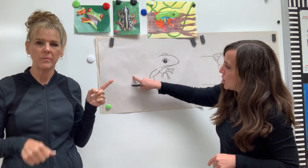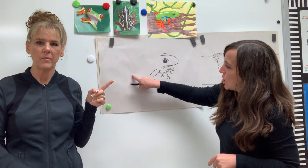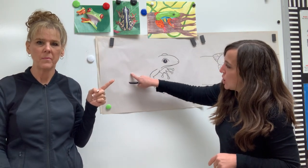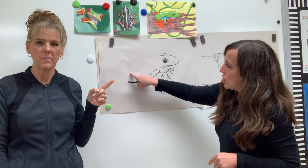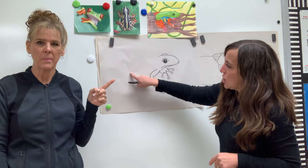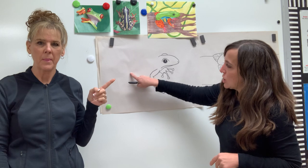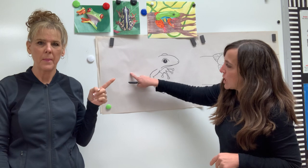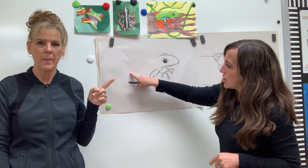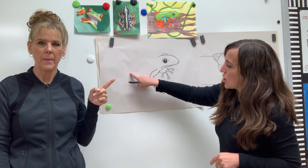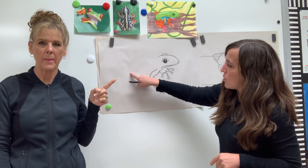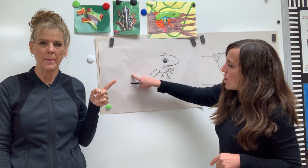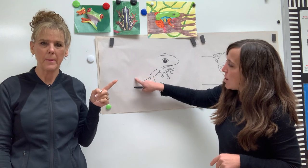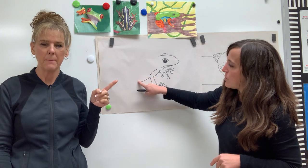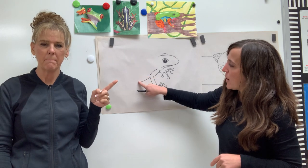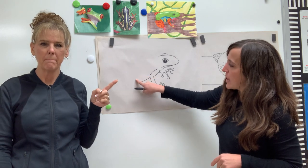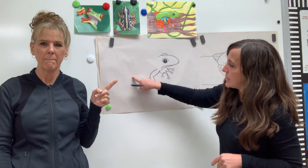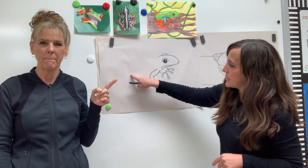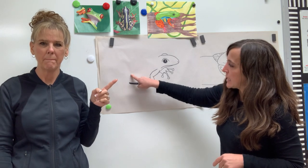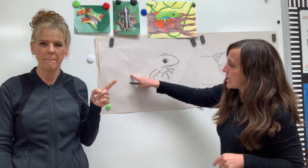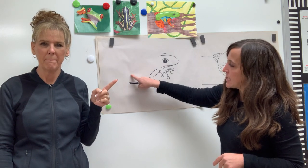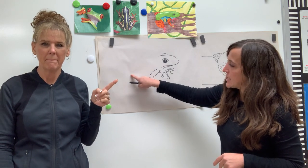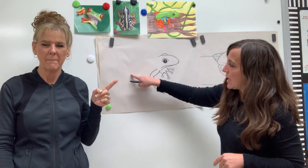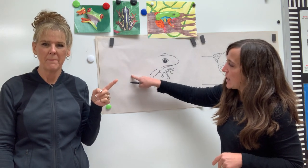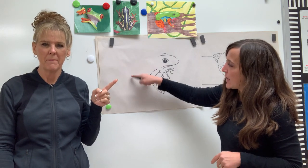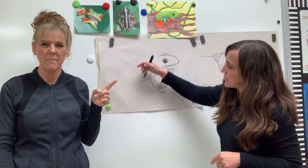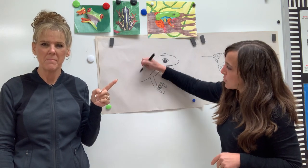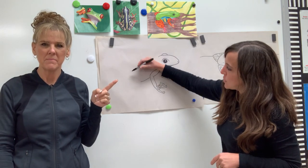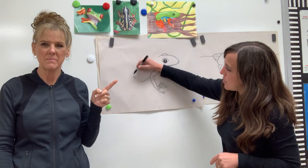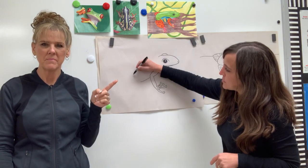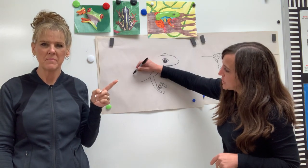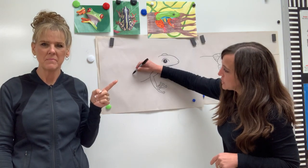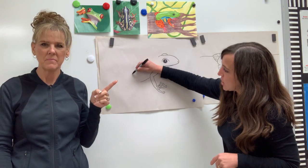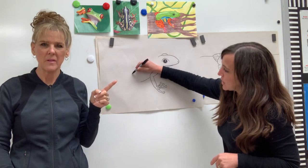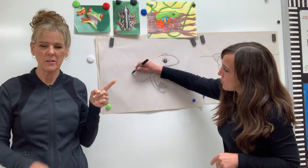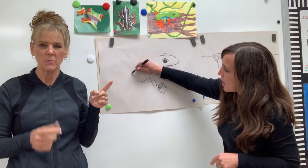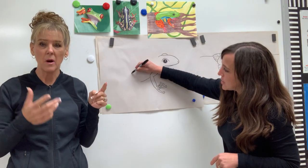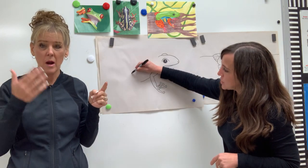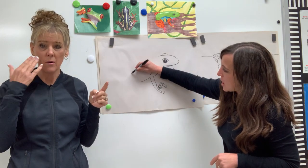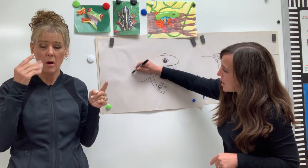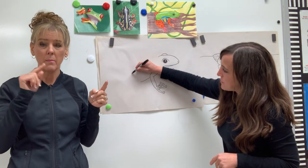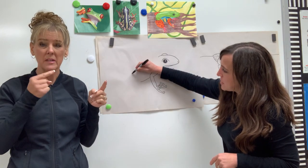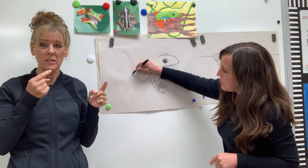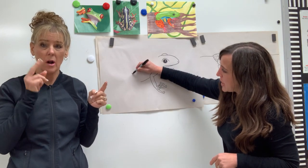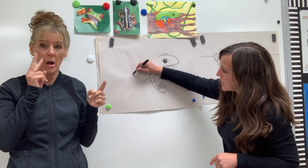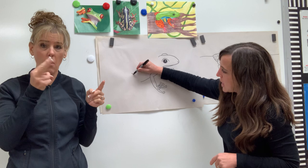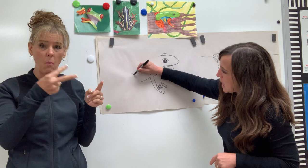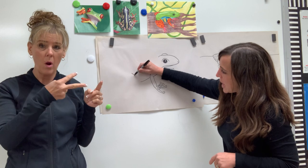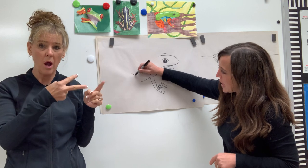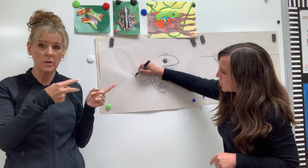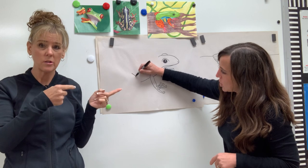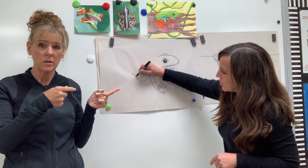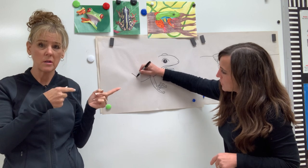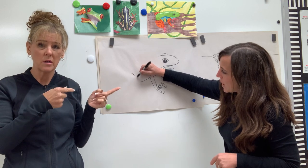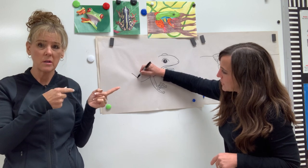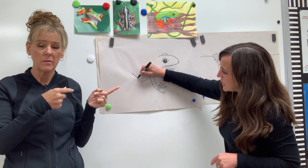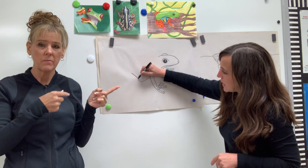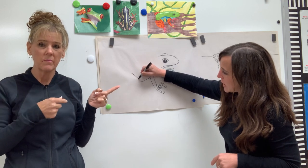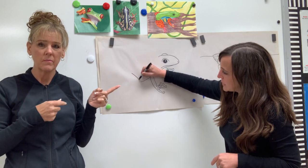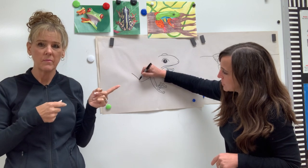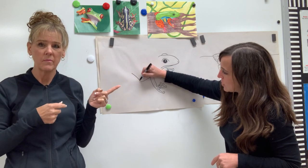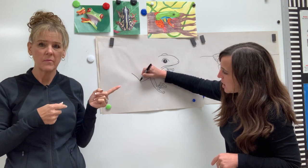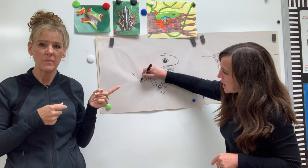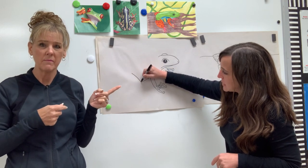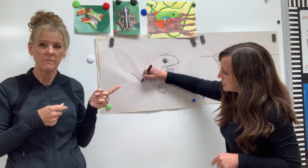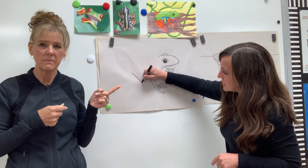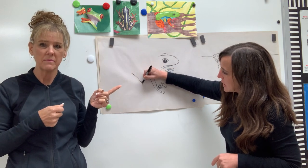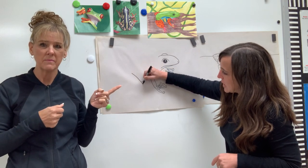finger, kind of go up at a slant, and that's where I know I'm gonna start. Now watch, I'm gonna make a curve line that